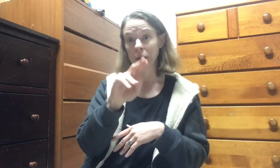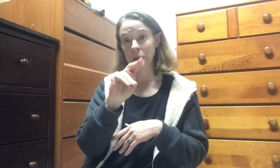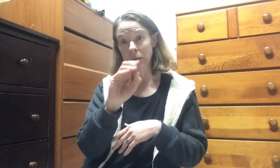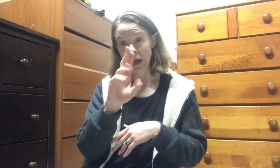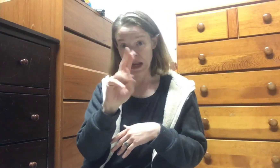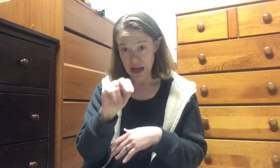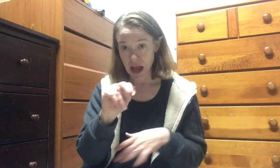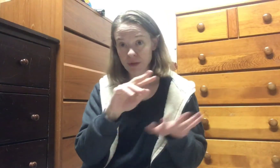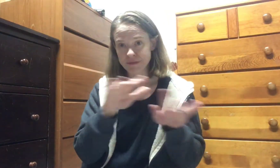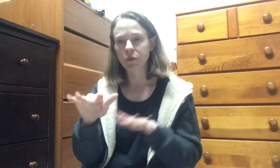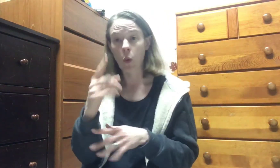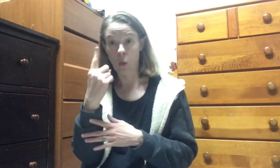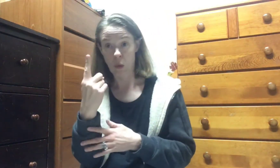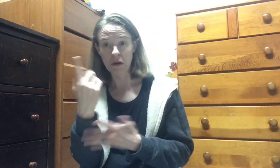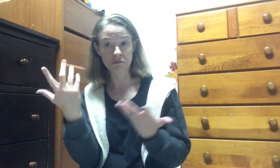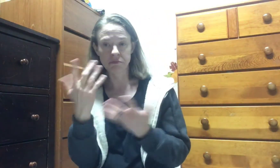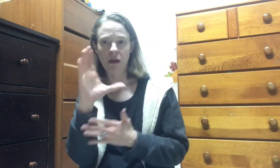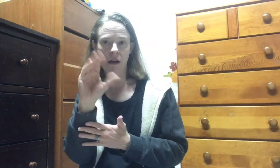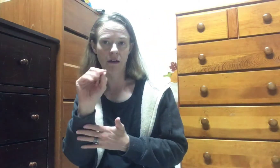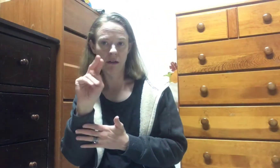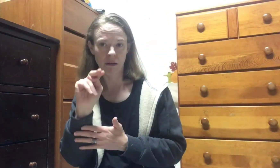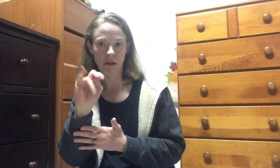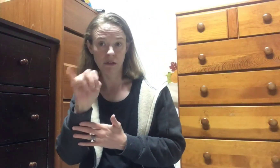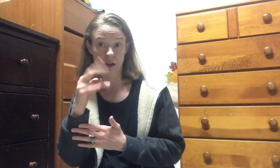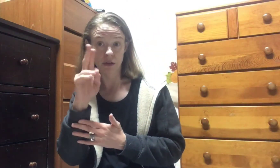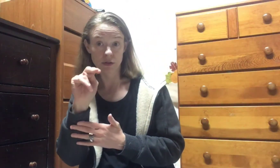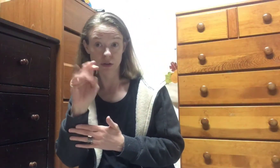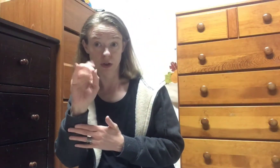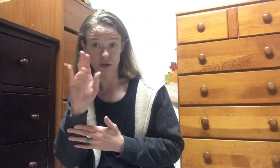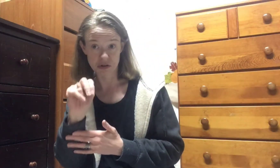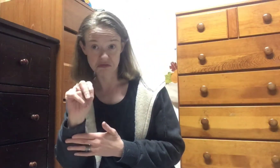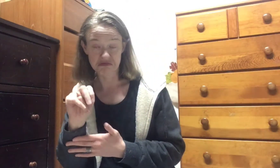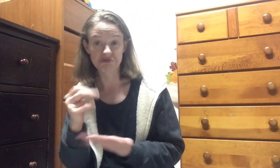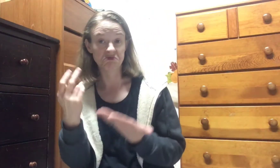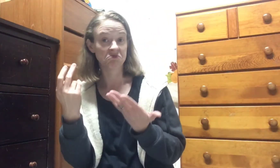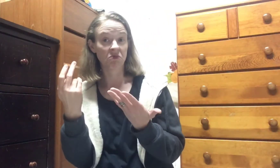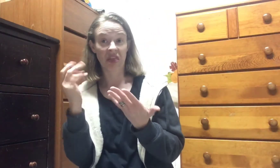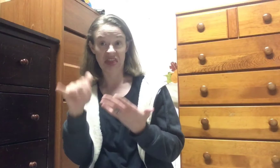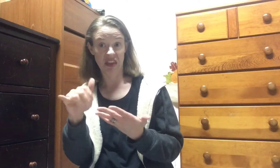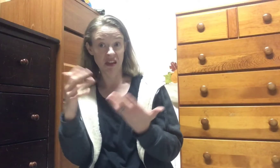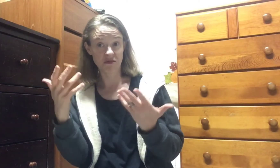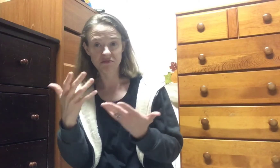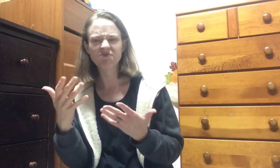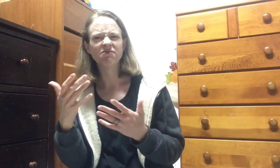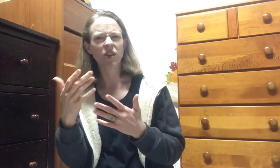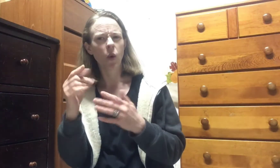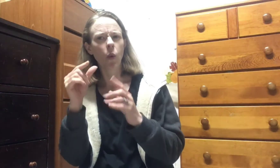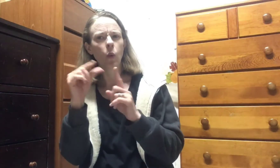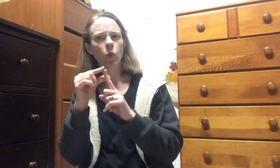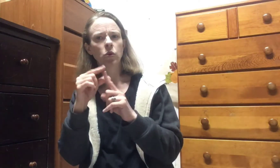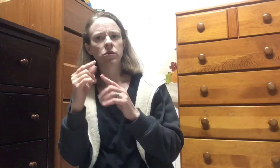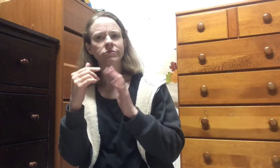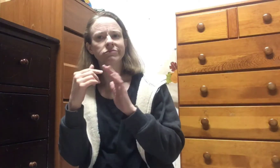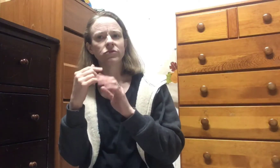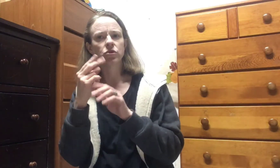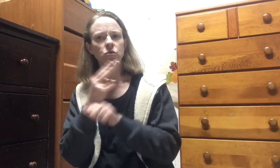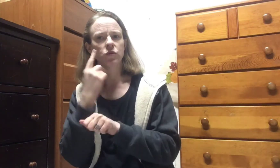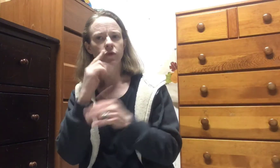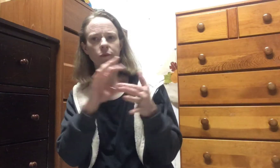verbs, nouns, etc. One of those 8 parts are conjunctions. And so what is a conjunction?